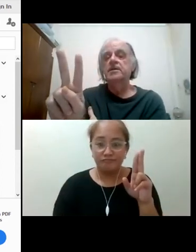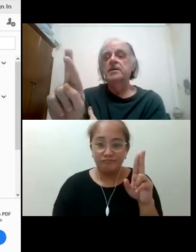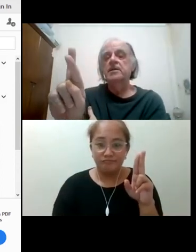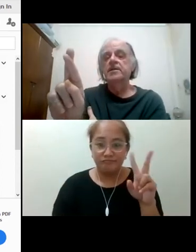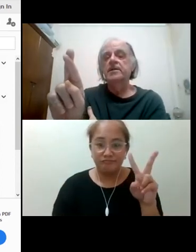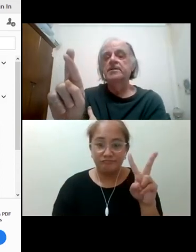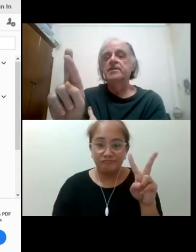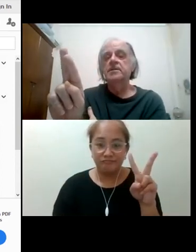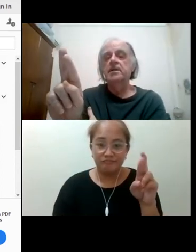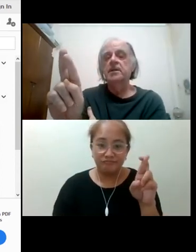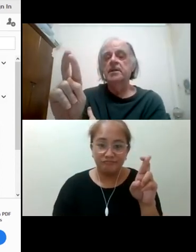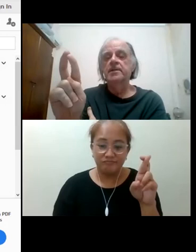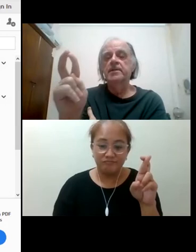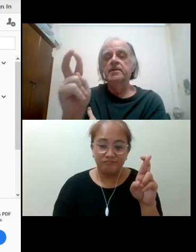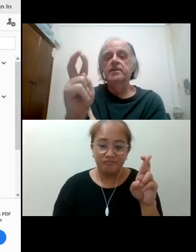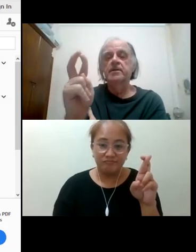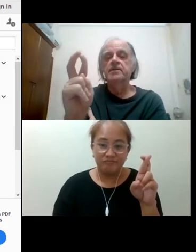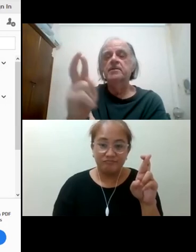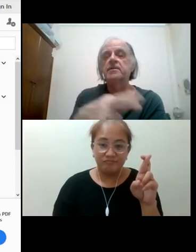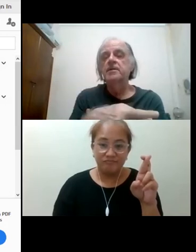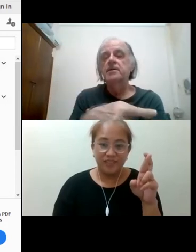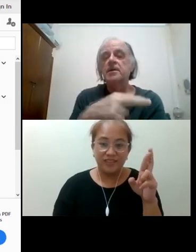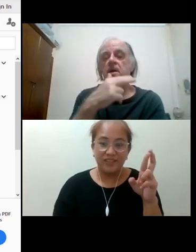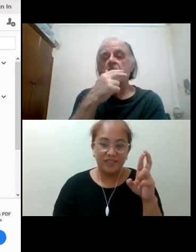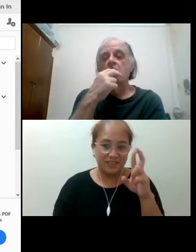this, this, and then this.